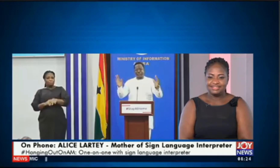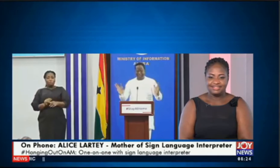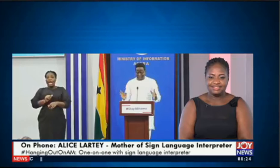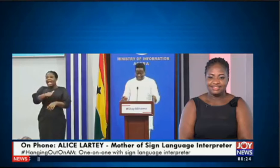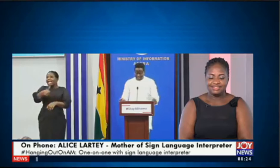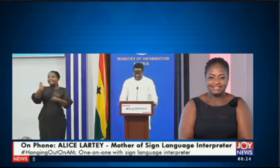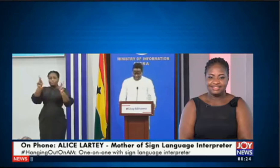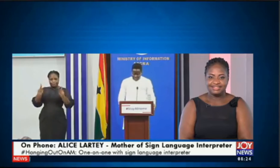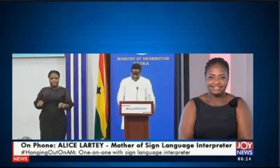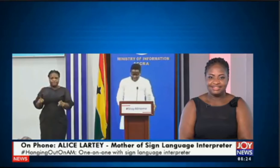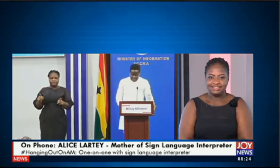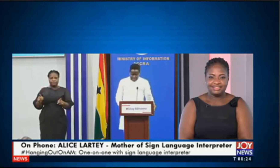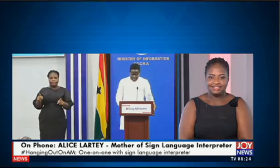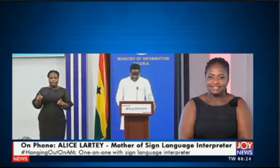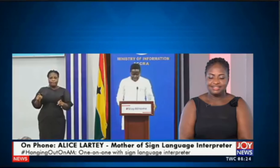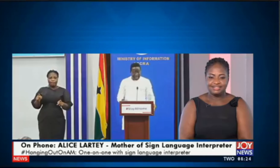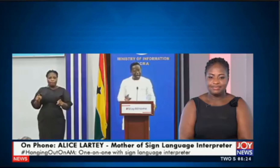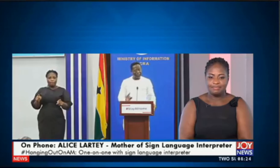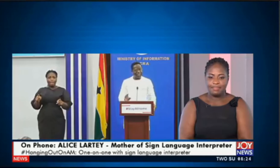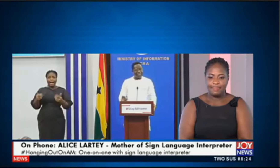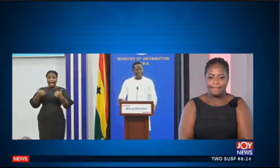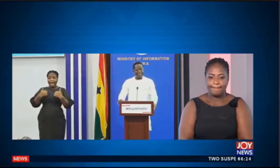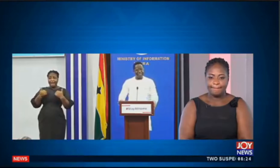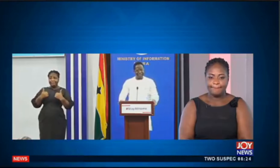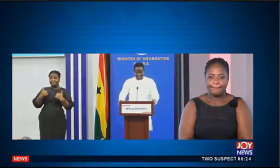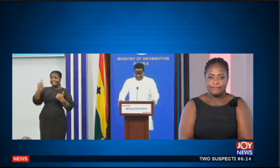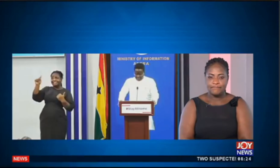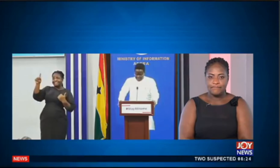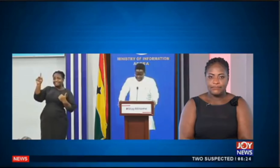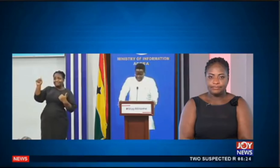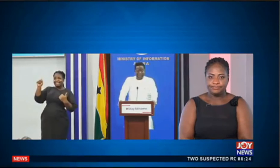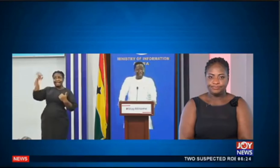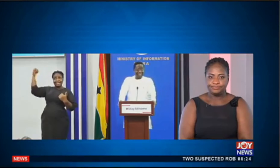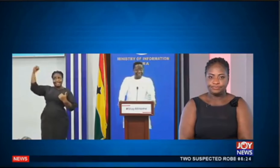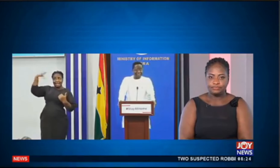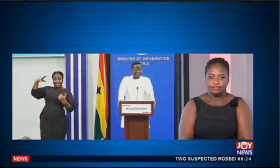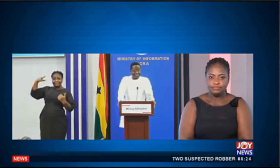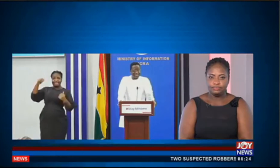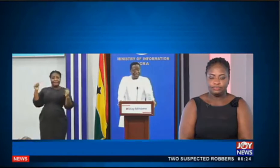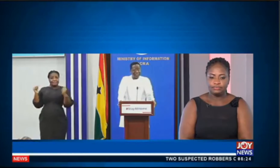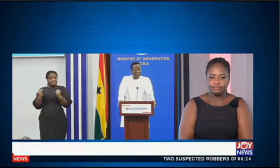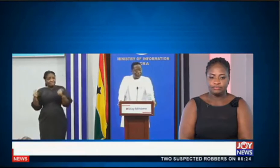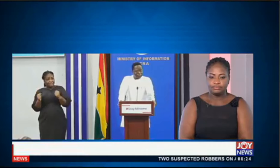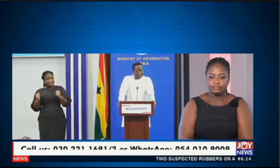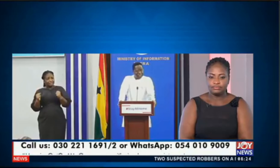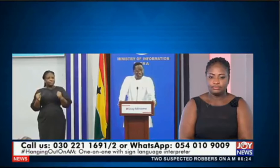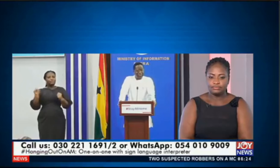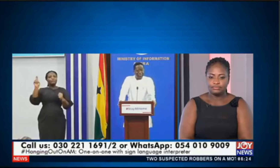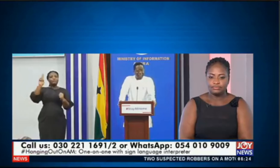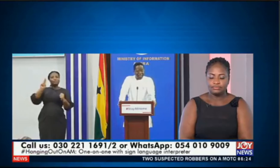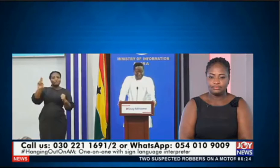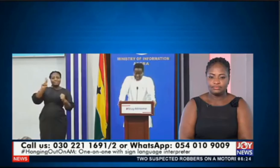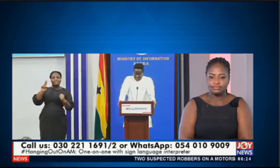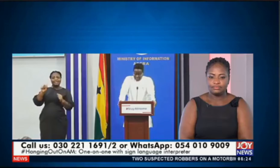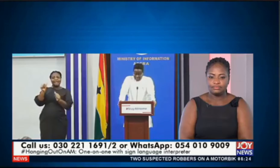Well, the line is bad. We're trying as much as possible. But please make sure you keep calling. The lines are already on your screens. So we have them.